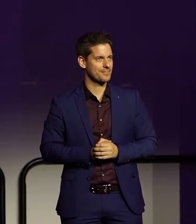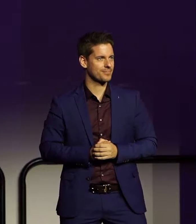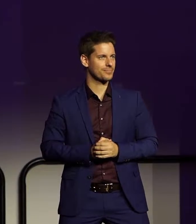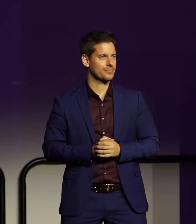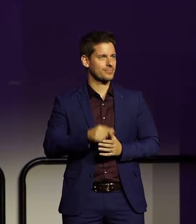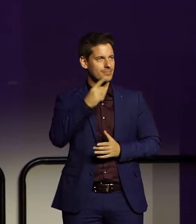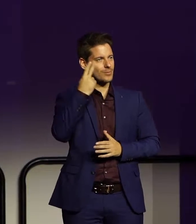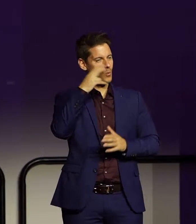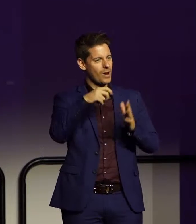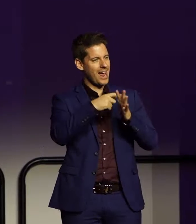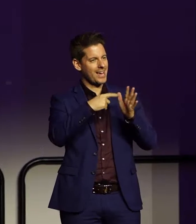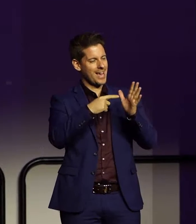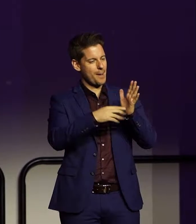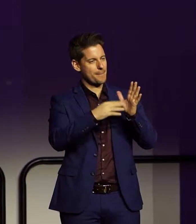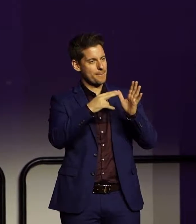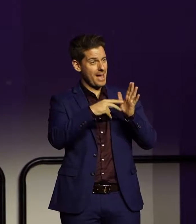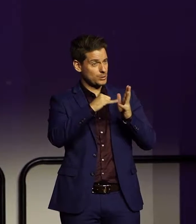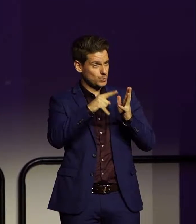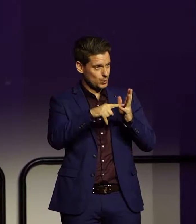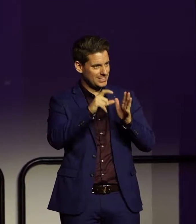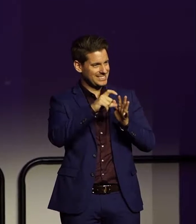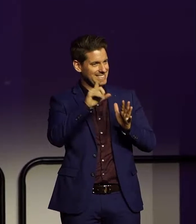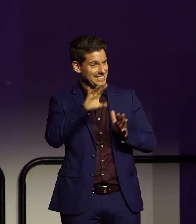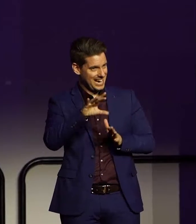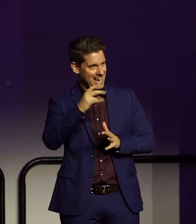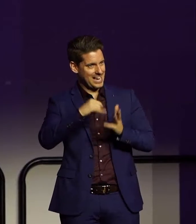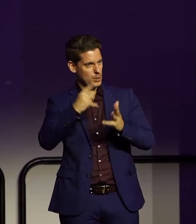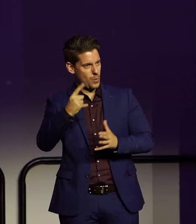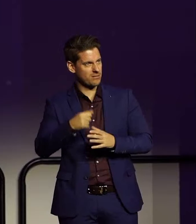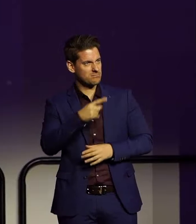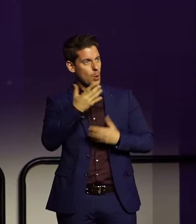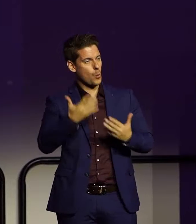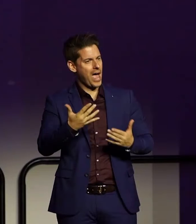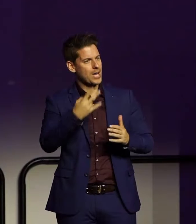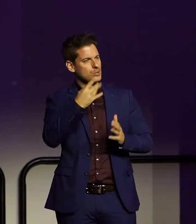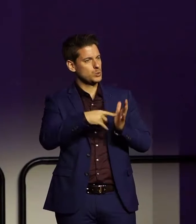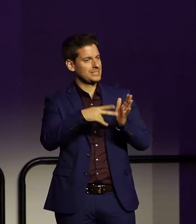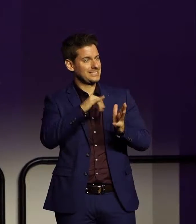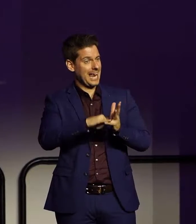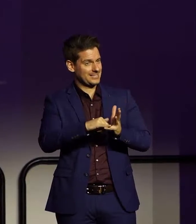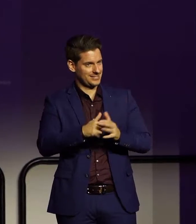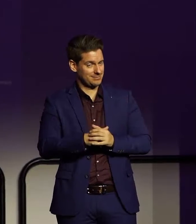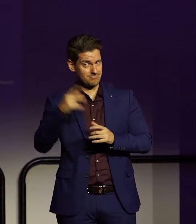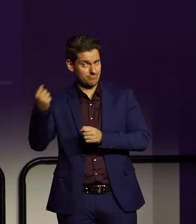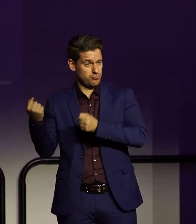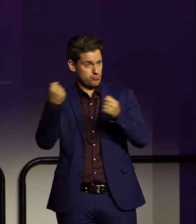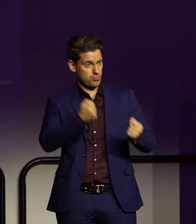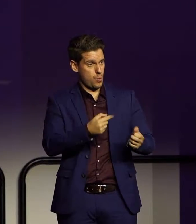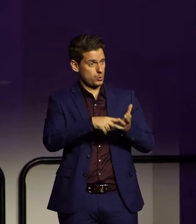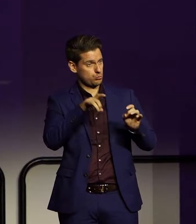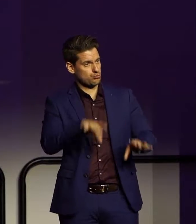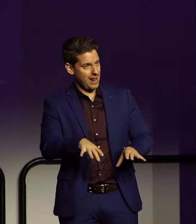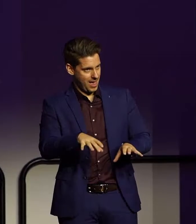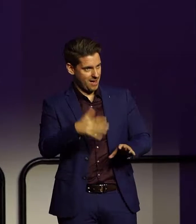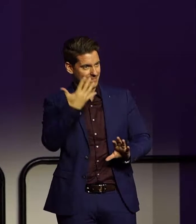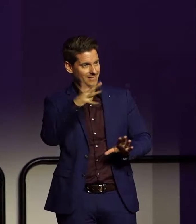It's called a Komatsu D10S-1. They weighed 2 tonnes. And when they were imported to Australia around